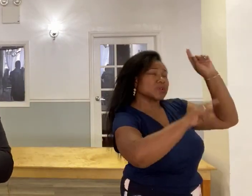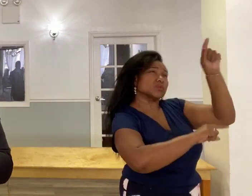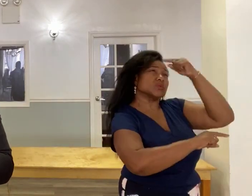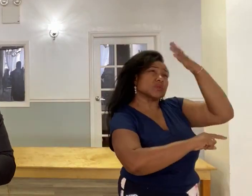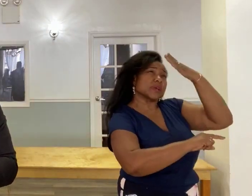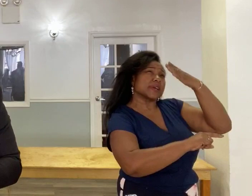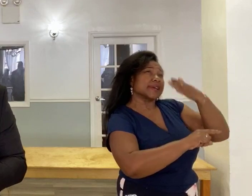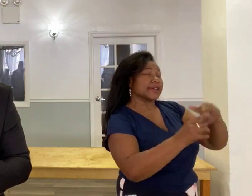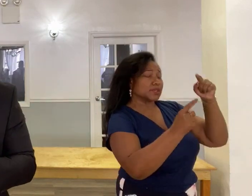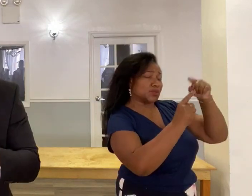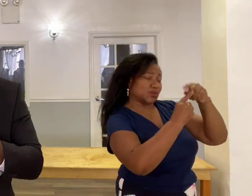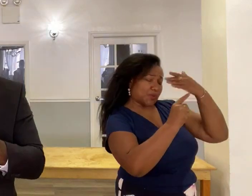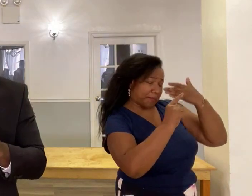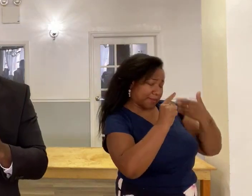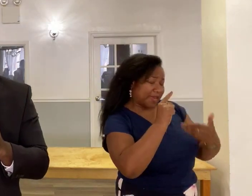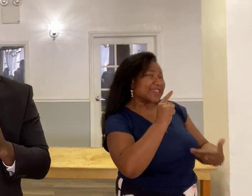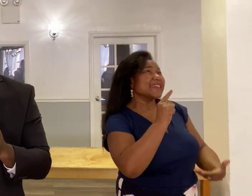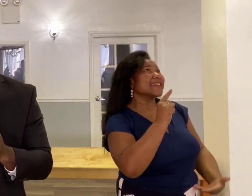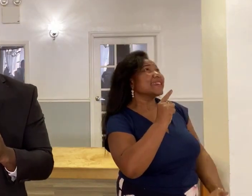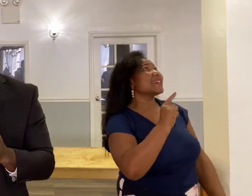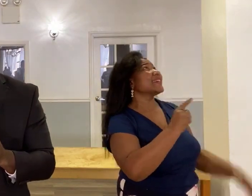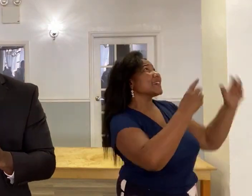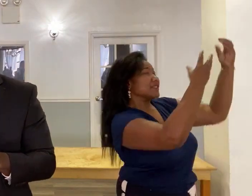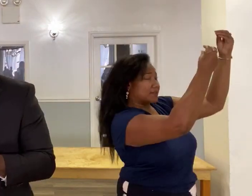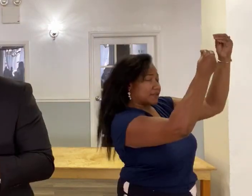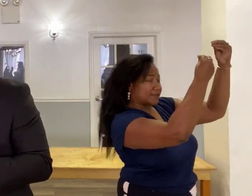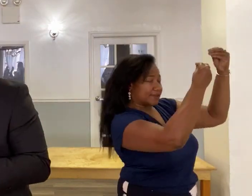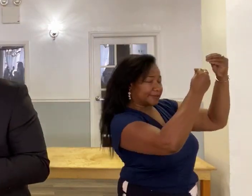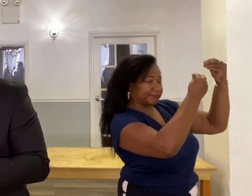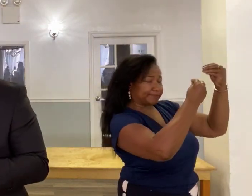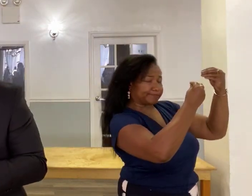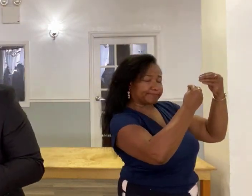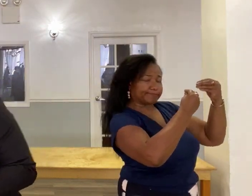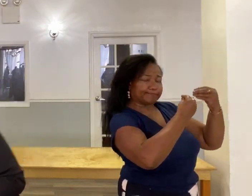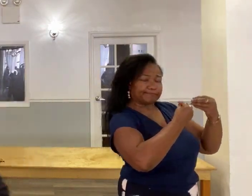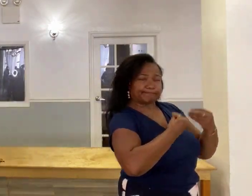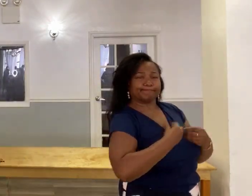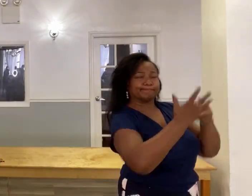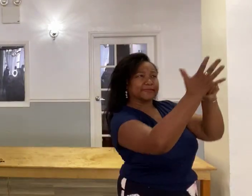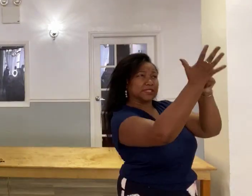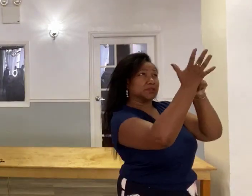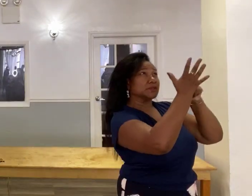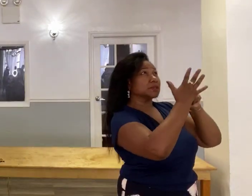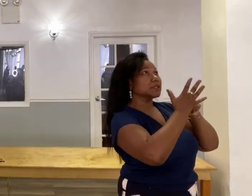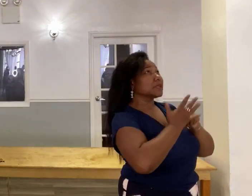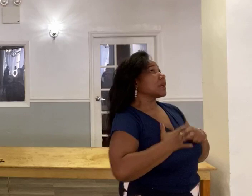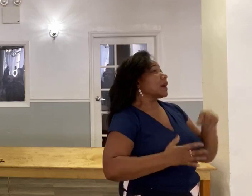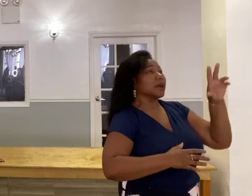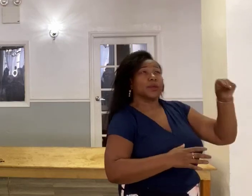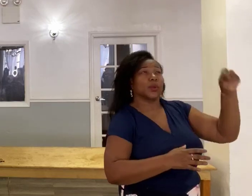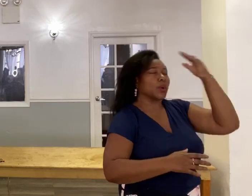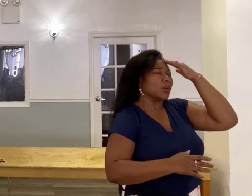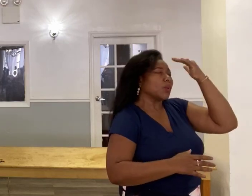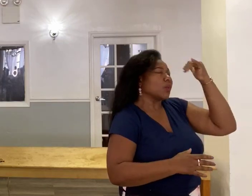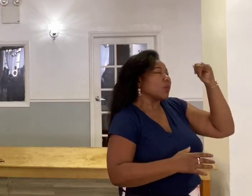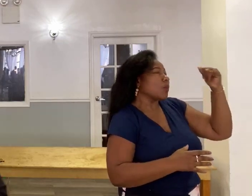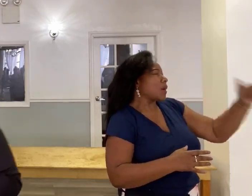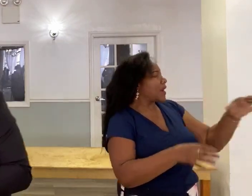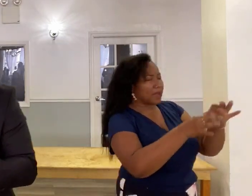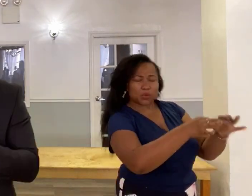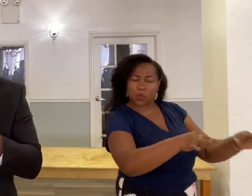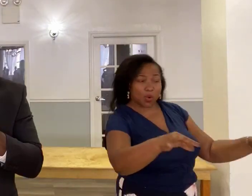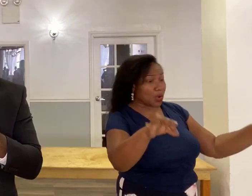grace to me he has made known, nor why